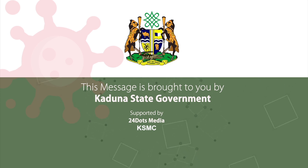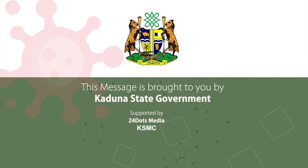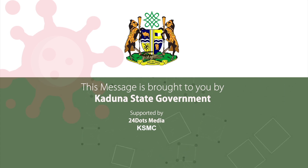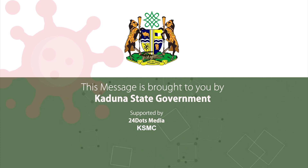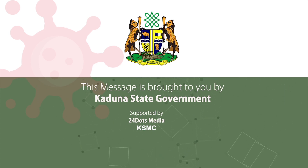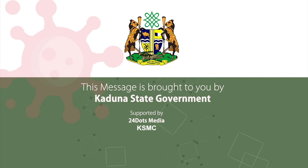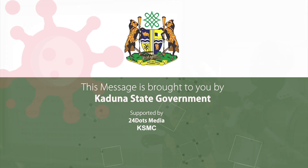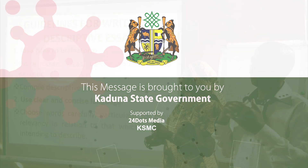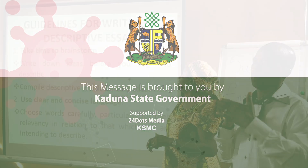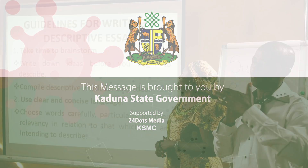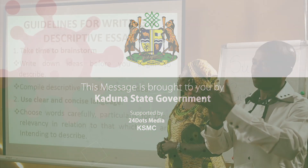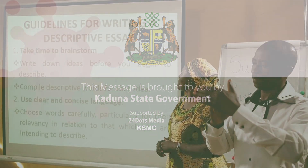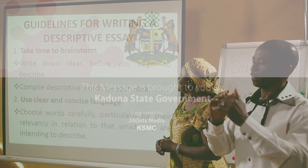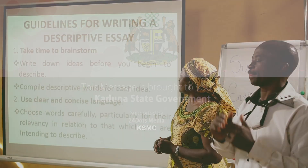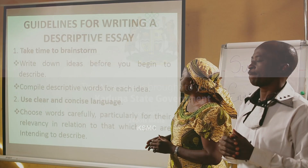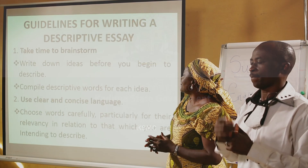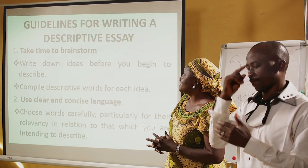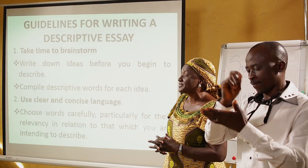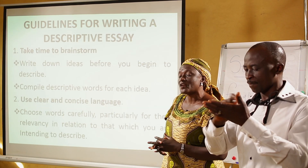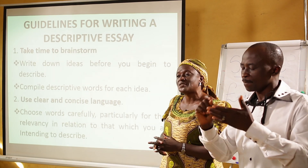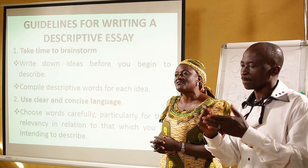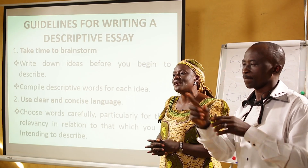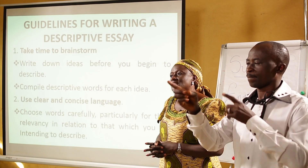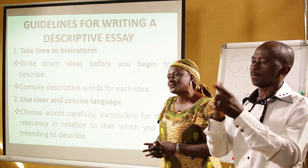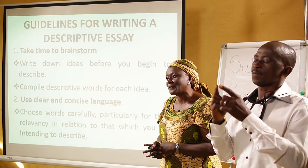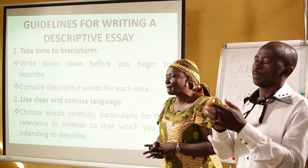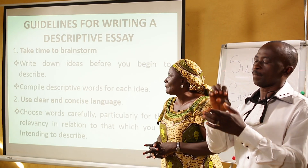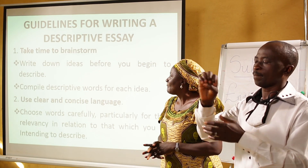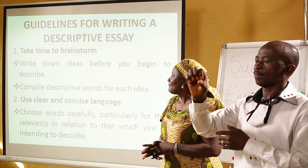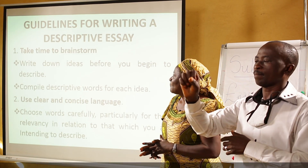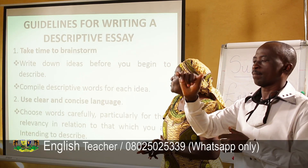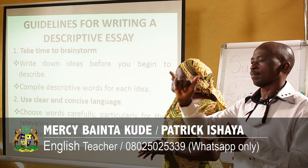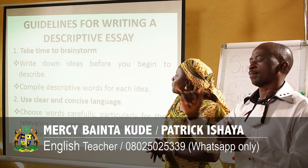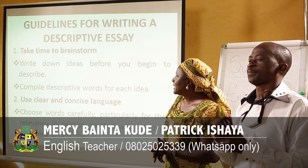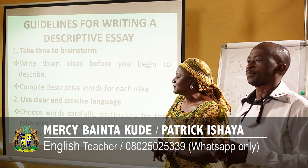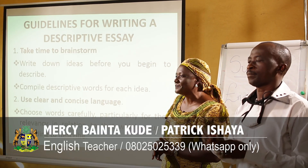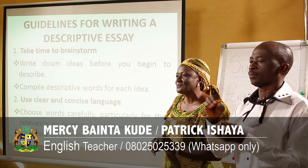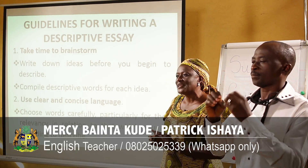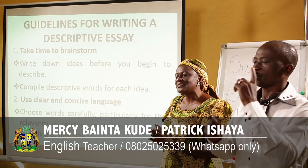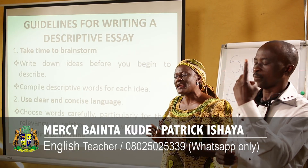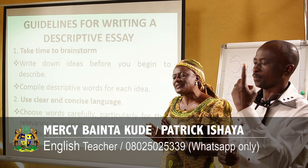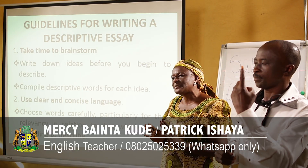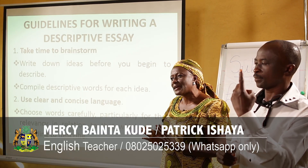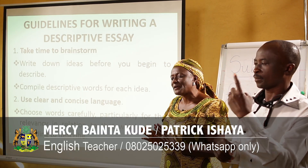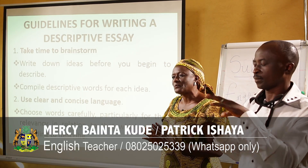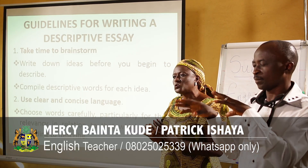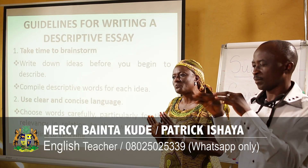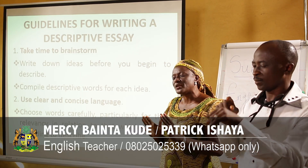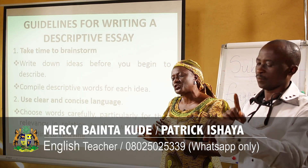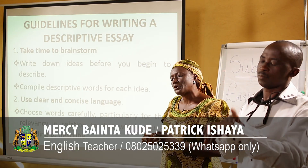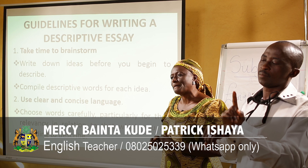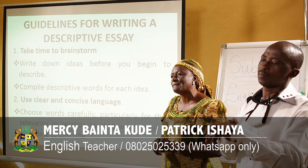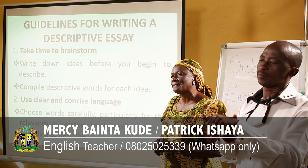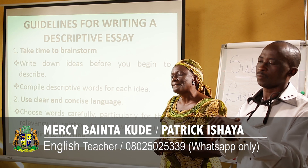Now we have guidelines for writing a descriptive essay. Number 1, take time